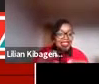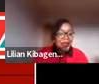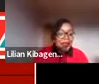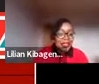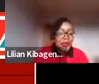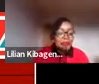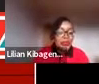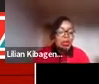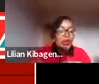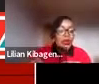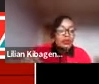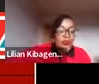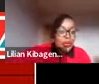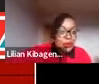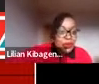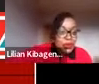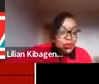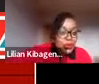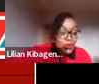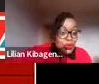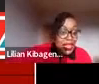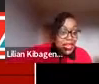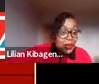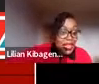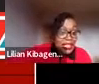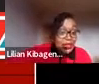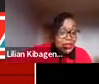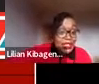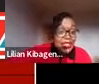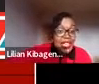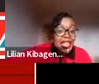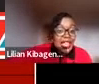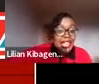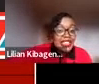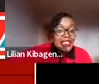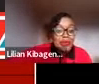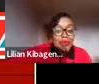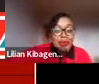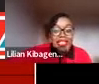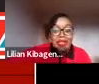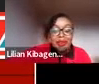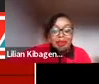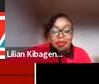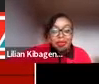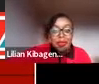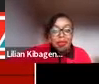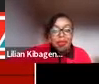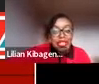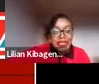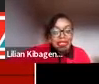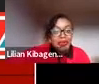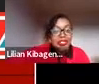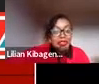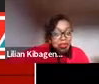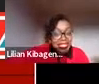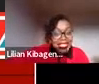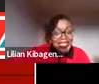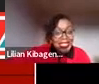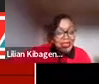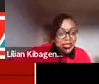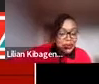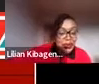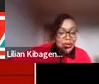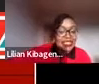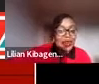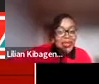is a network of people who we are working with. And we also want to